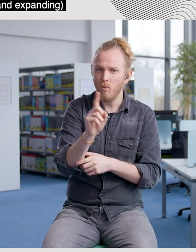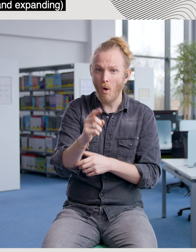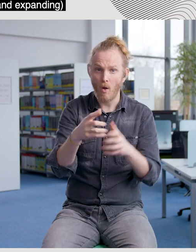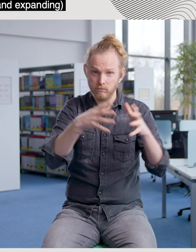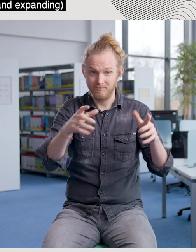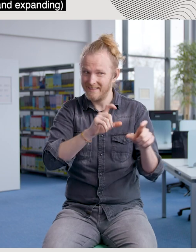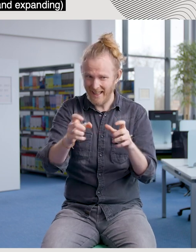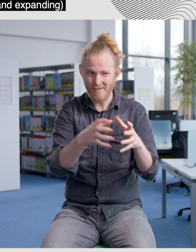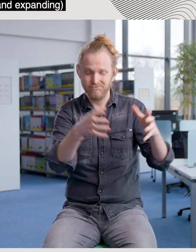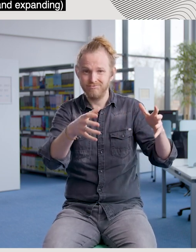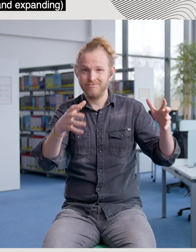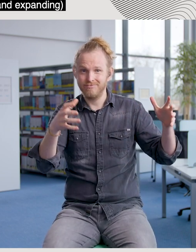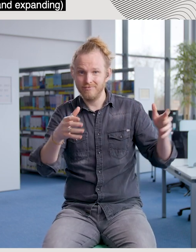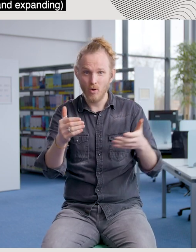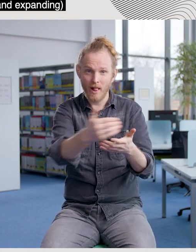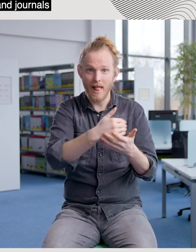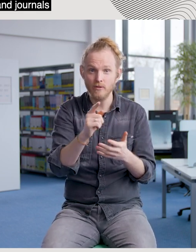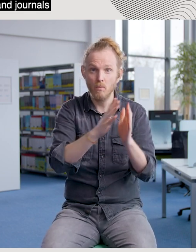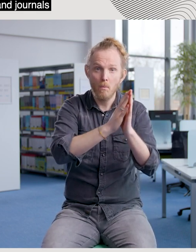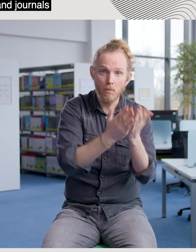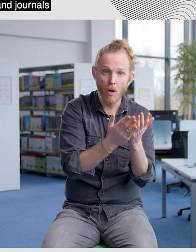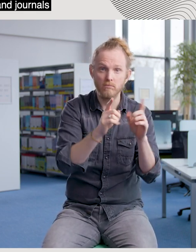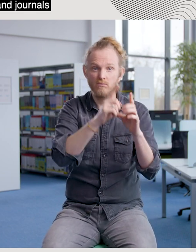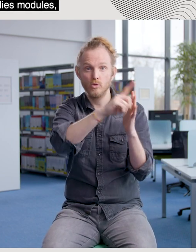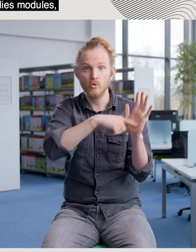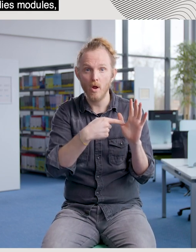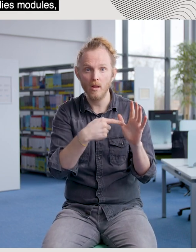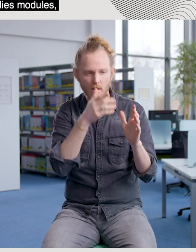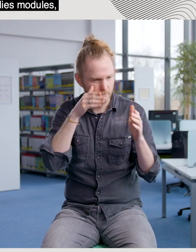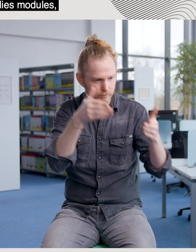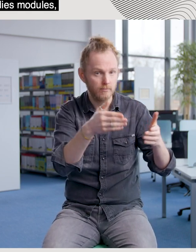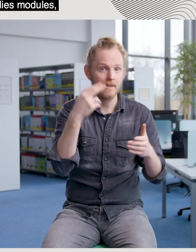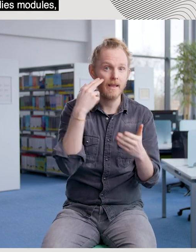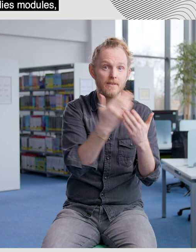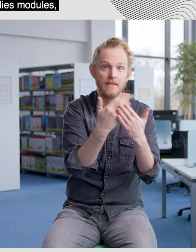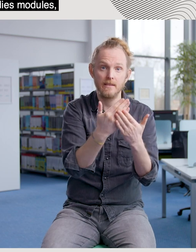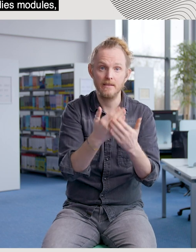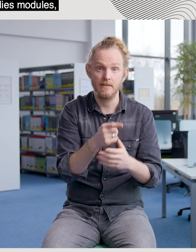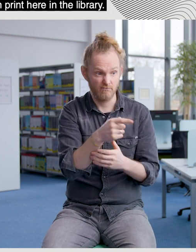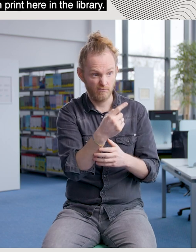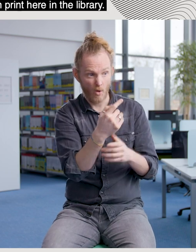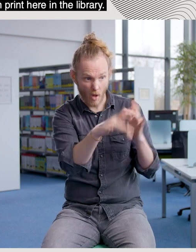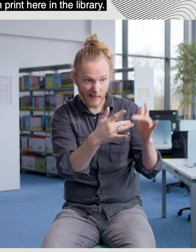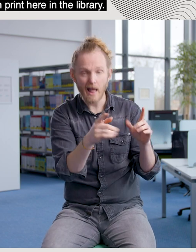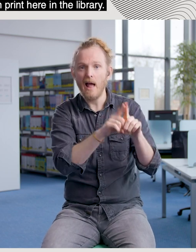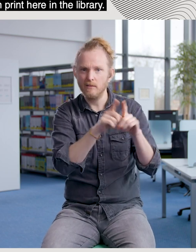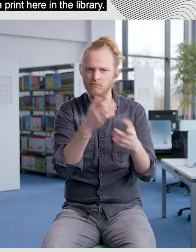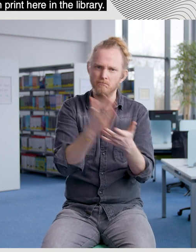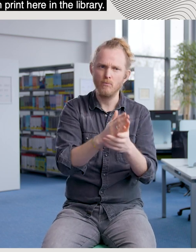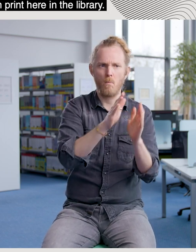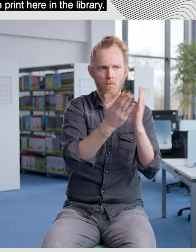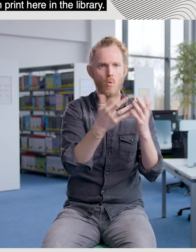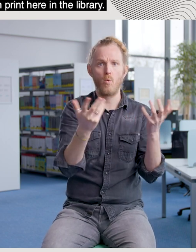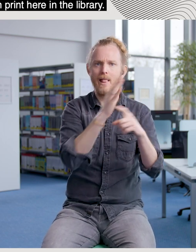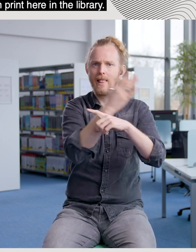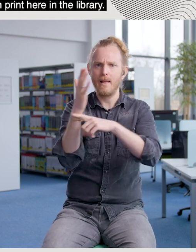We also have a large and expanding collection of books and journals focusing on Deaf Studies modules, available in both electronic